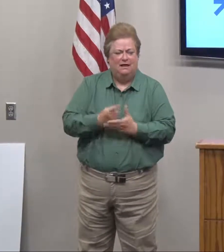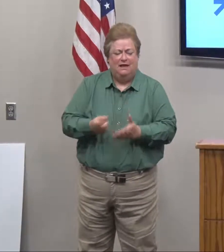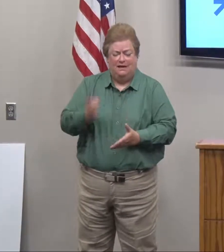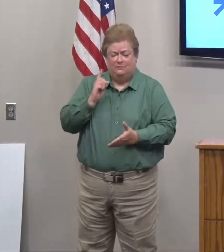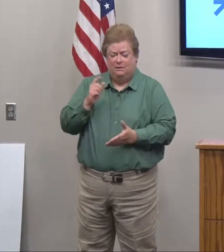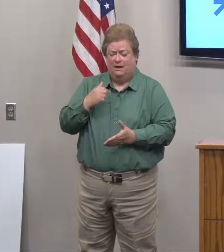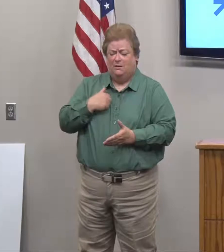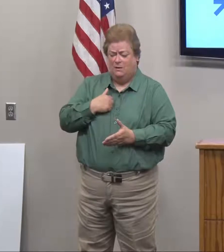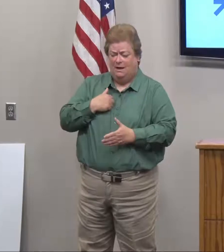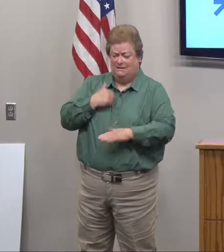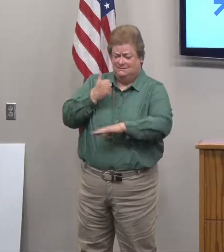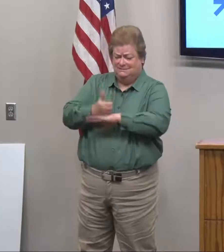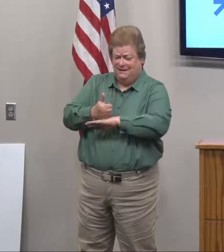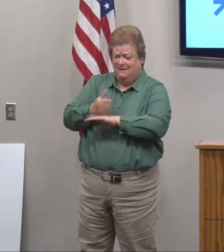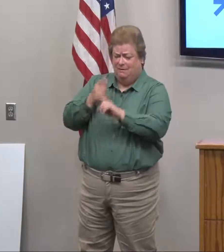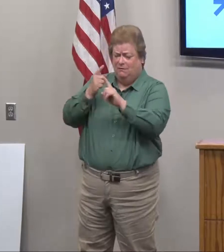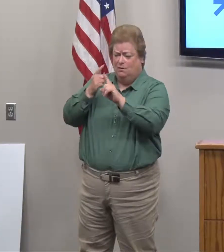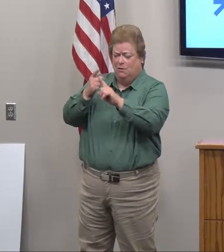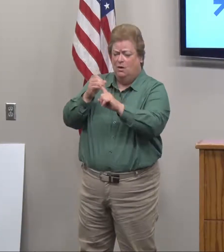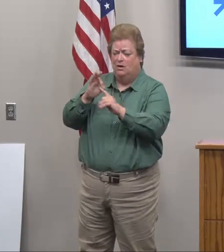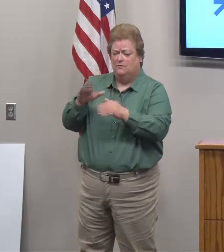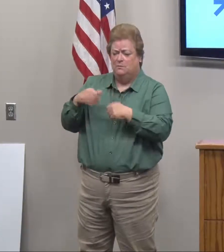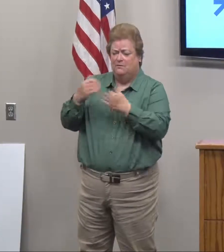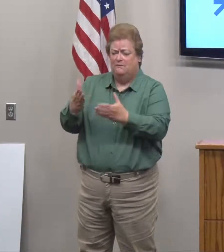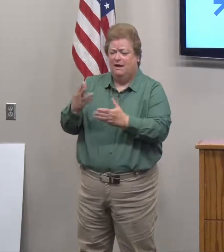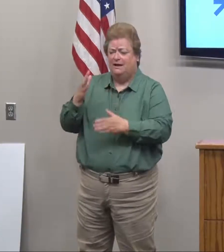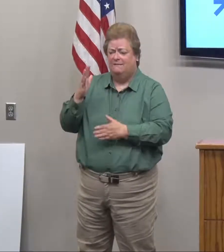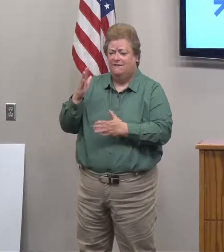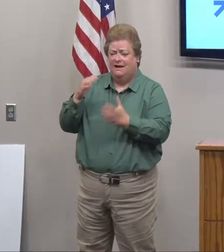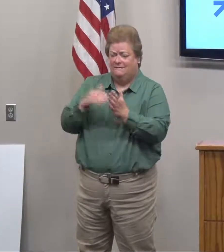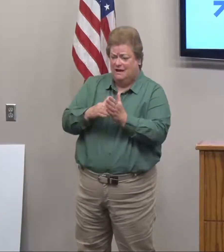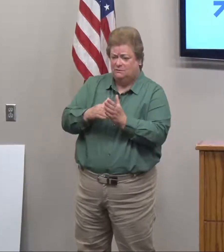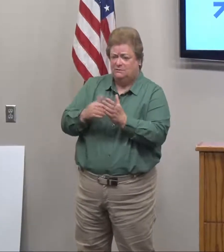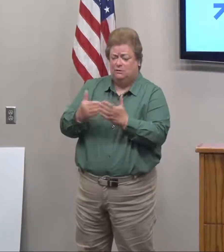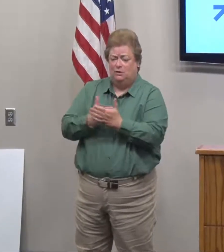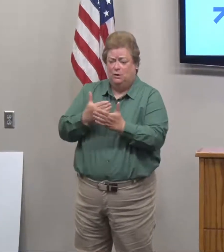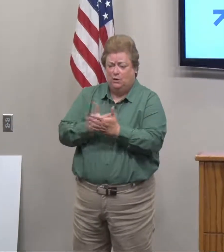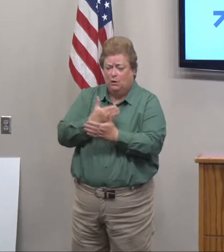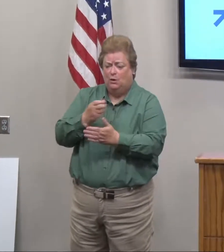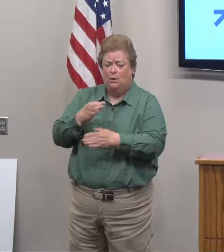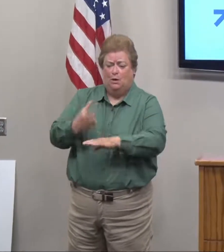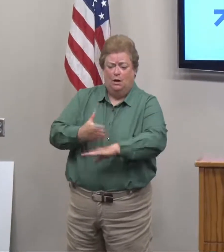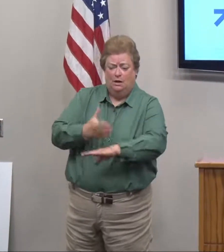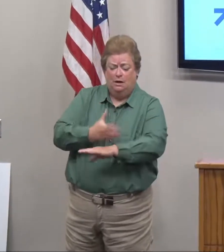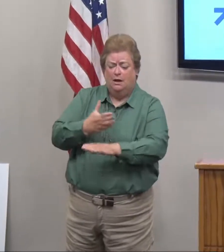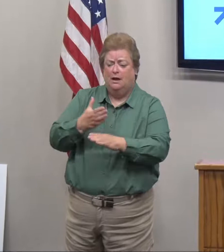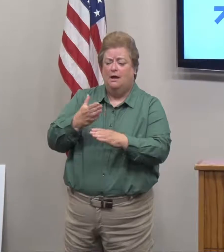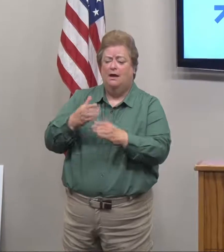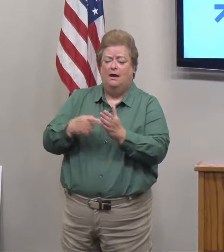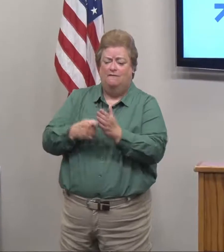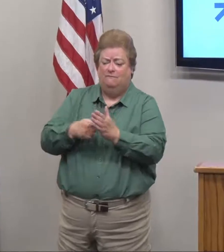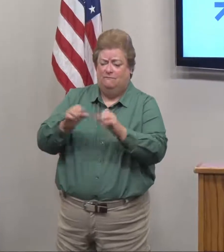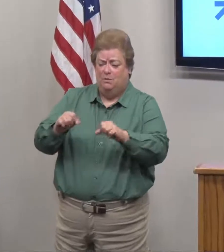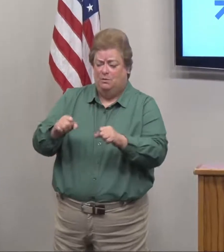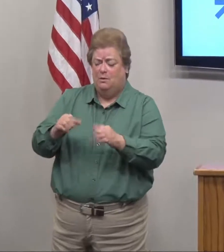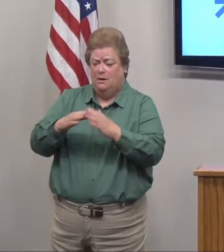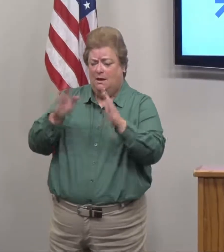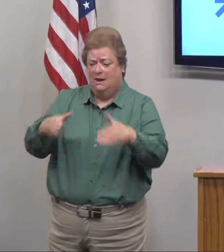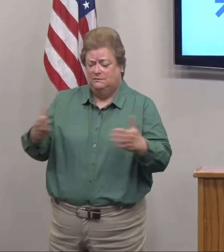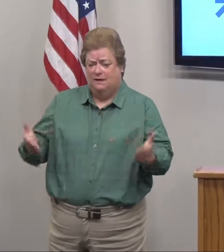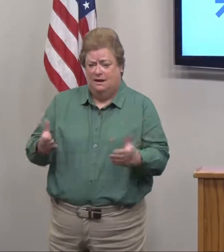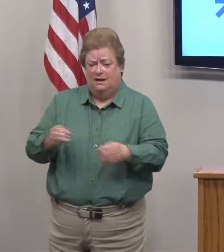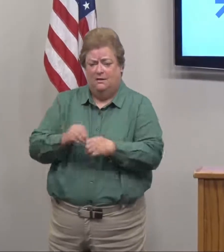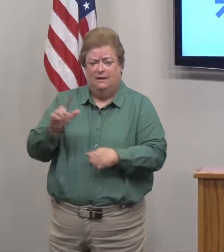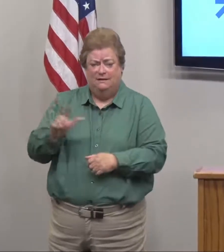set an ambitious goal to provide 5,000 new or rehabilitated units of affordable housing in Lincoln over the next 10